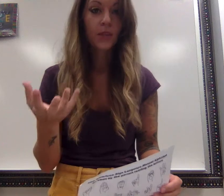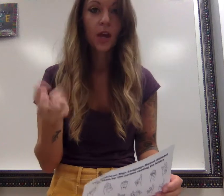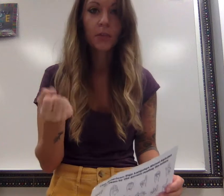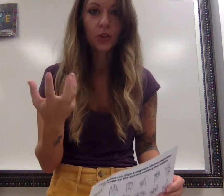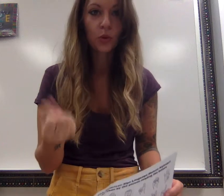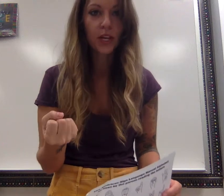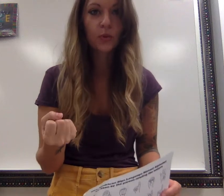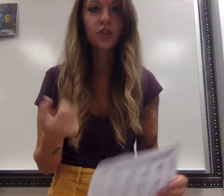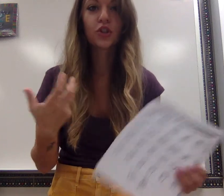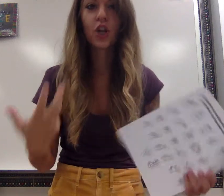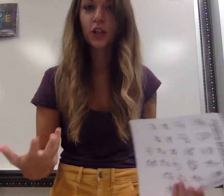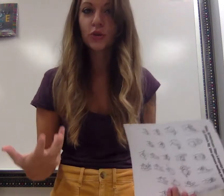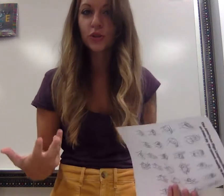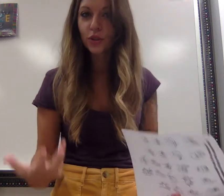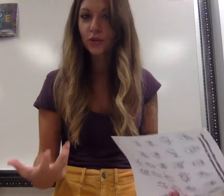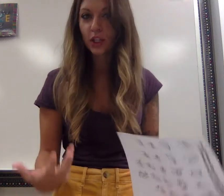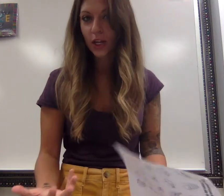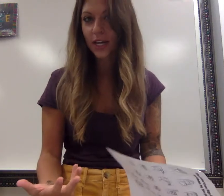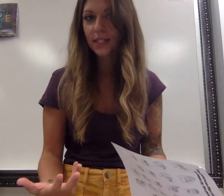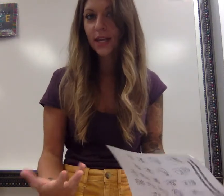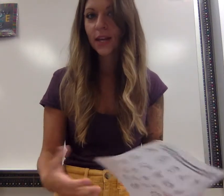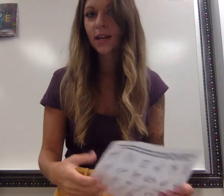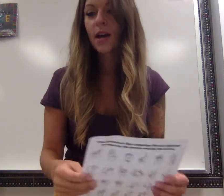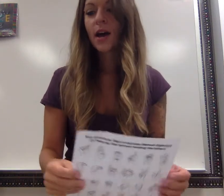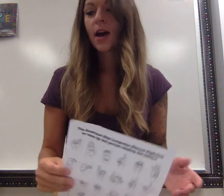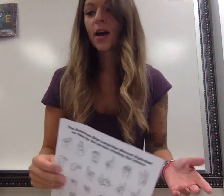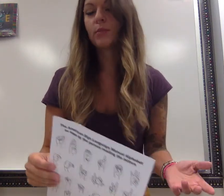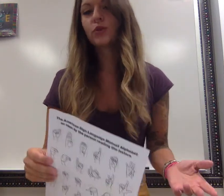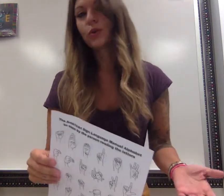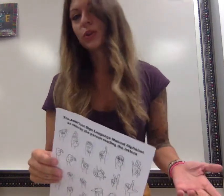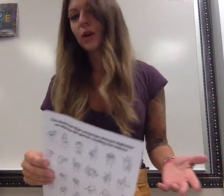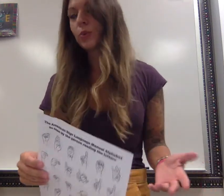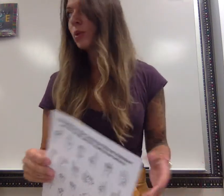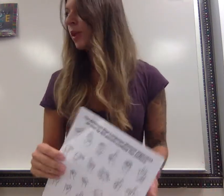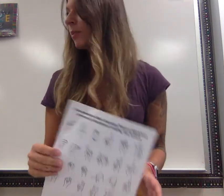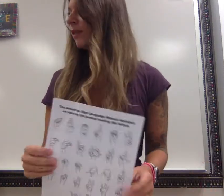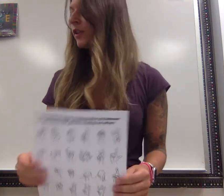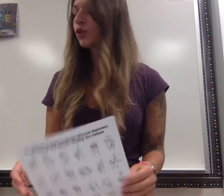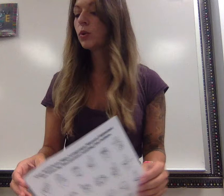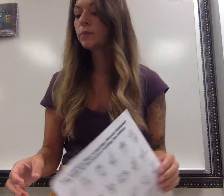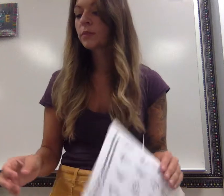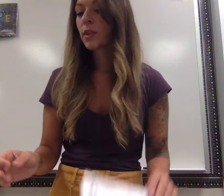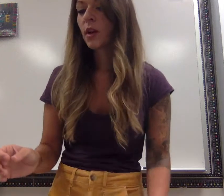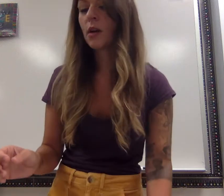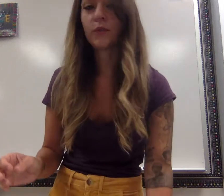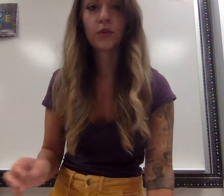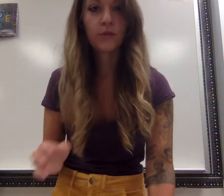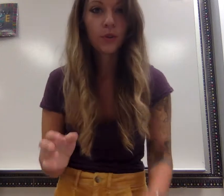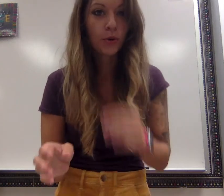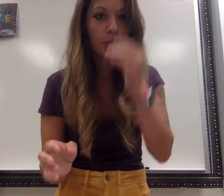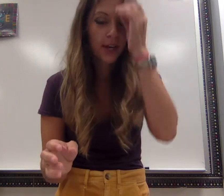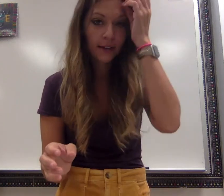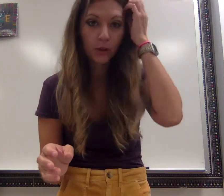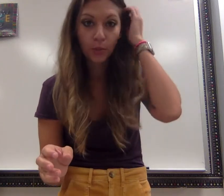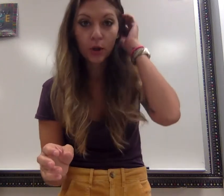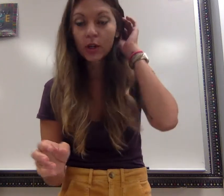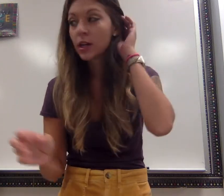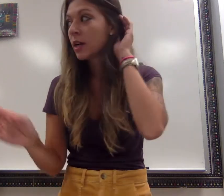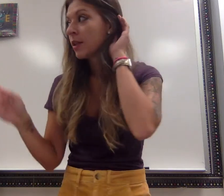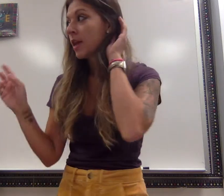A manual language, you're not used to using your hands yet, so that would be really beneficial. For those of you who already have the book, that